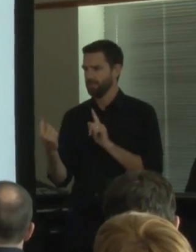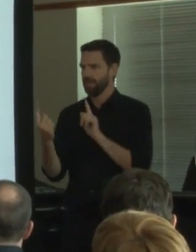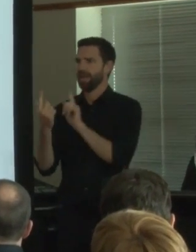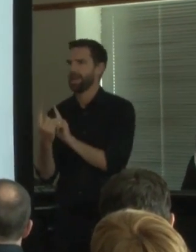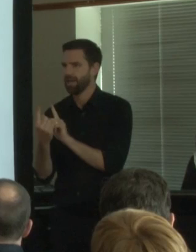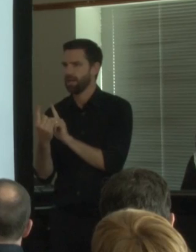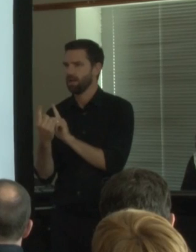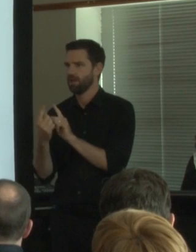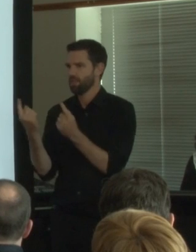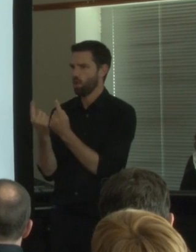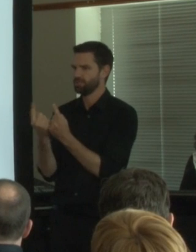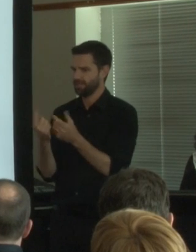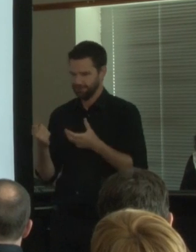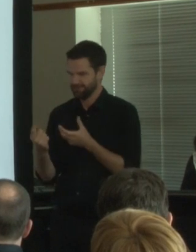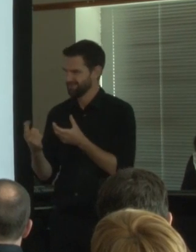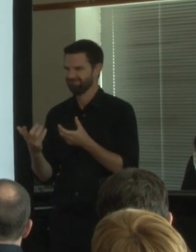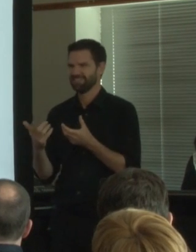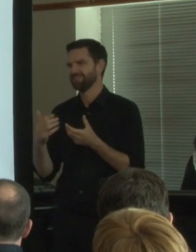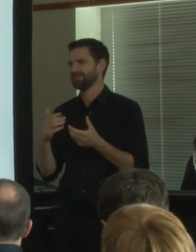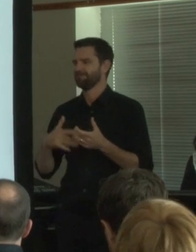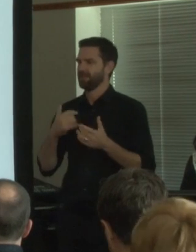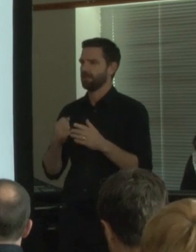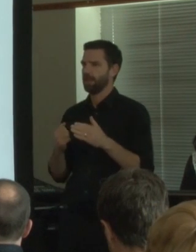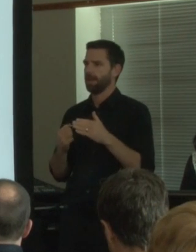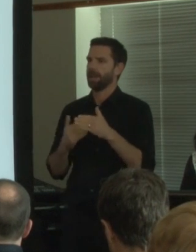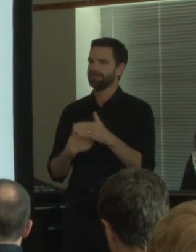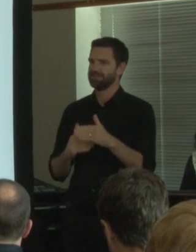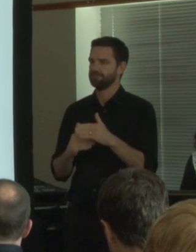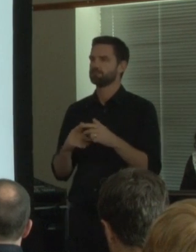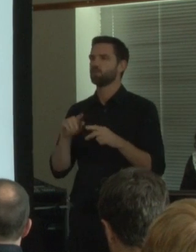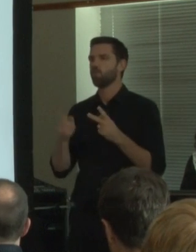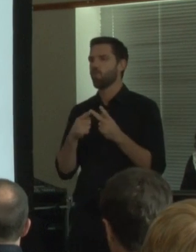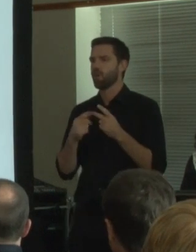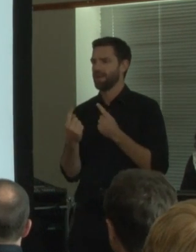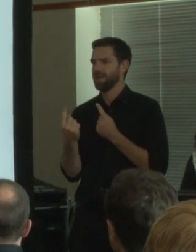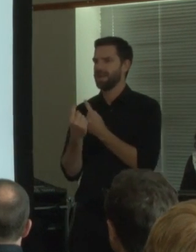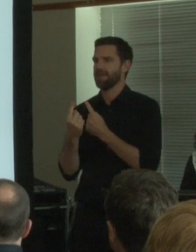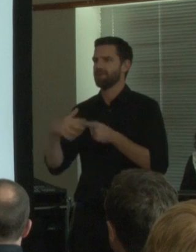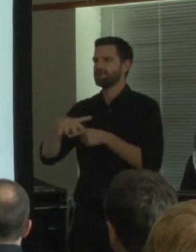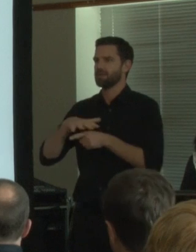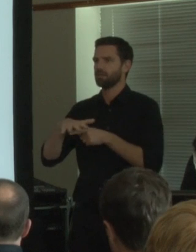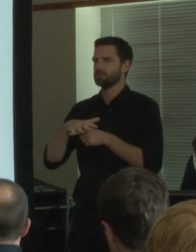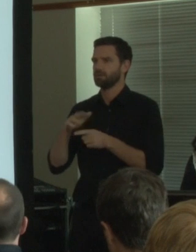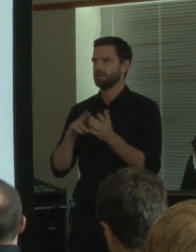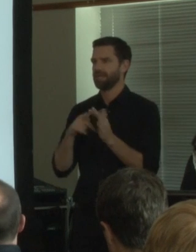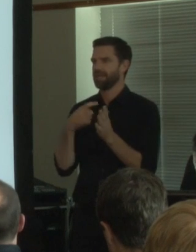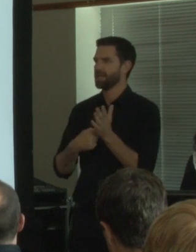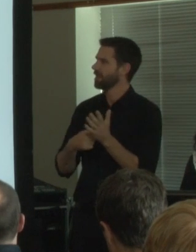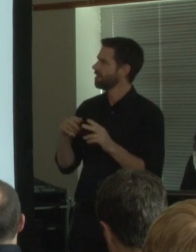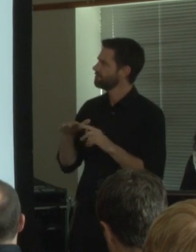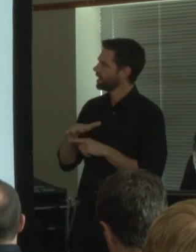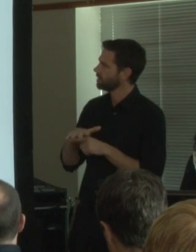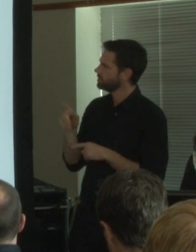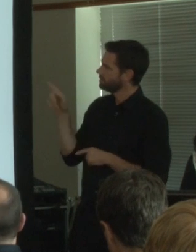at. It just seemed a bit limited. I also looked at near-field technology. That was very, very new back in 2011 when we